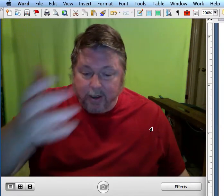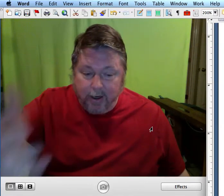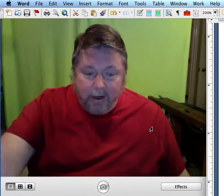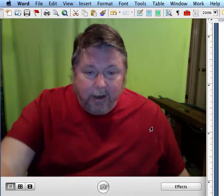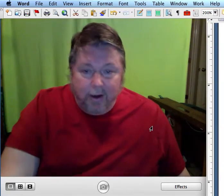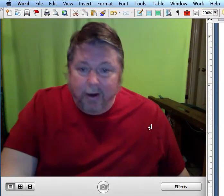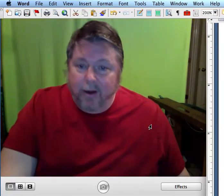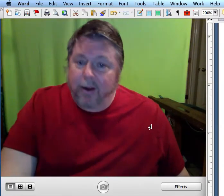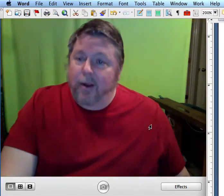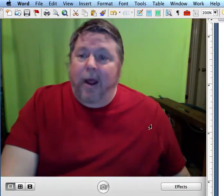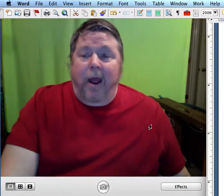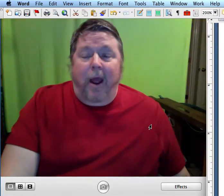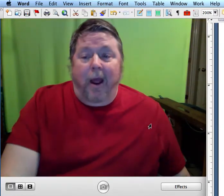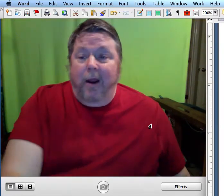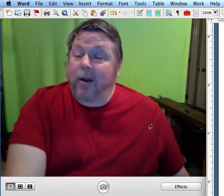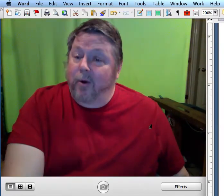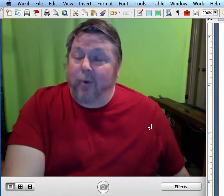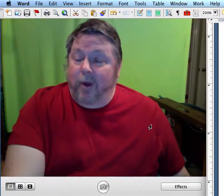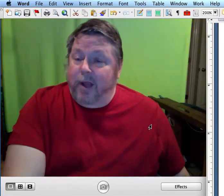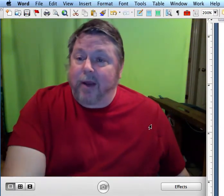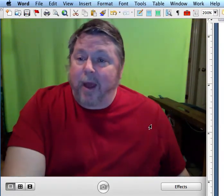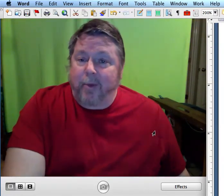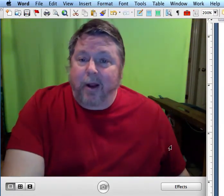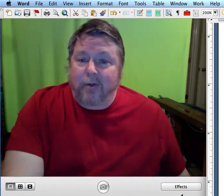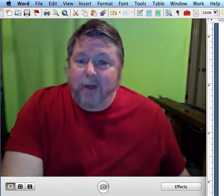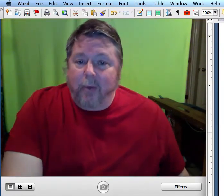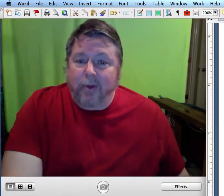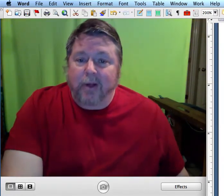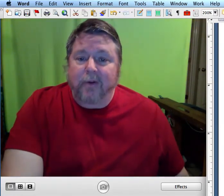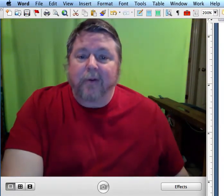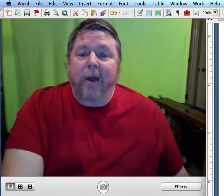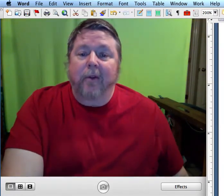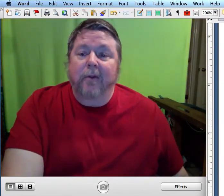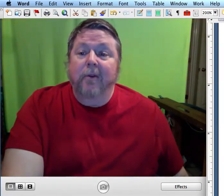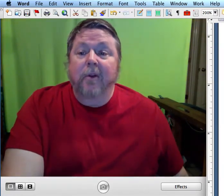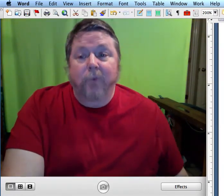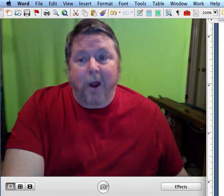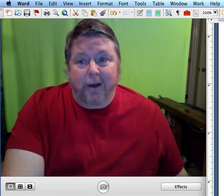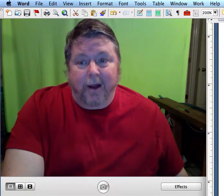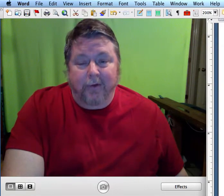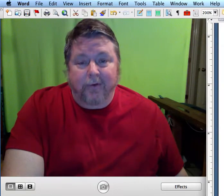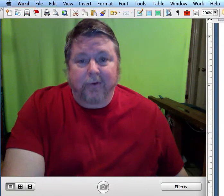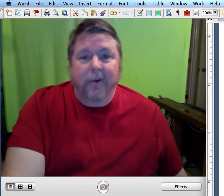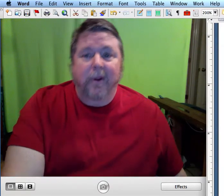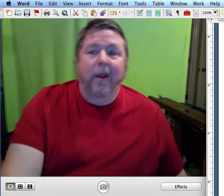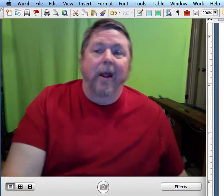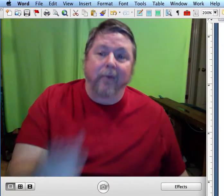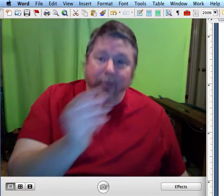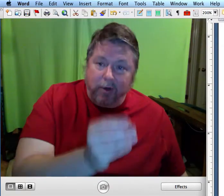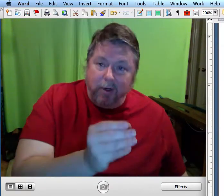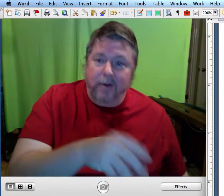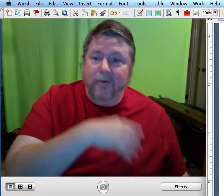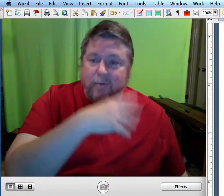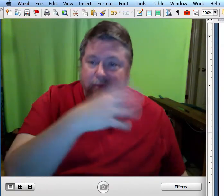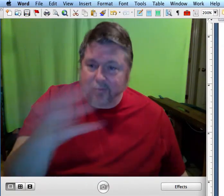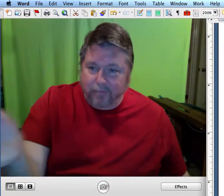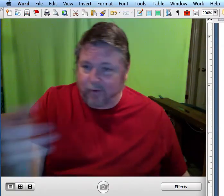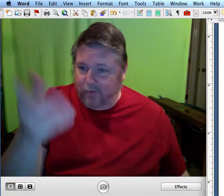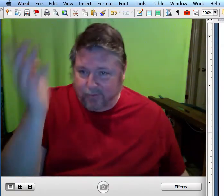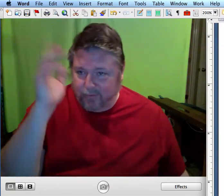yet. And I don't want that to happen. That is not what this is about. This is SWOT analysis, and I have a little booklet